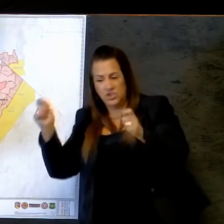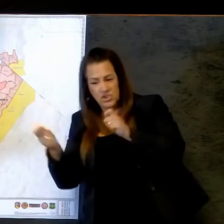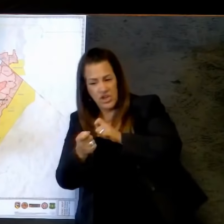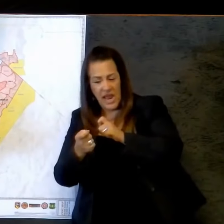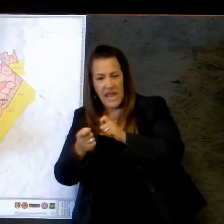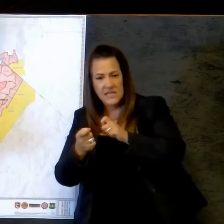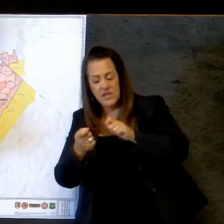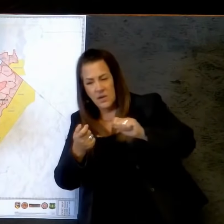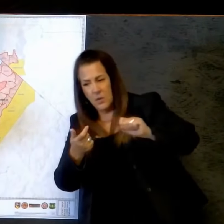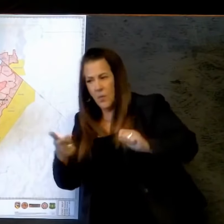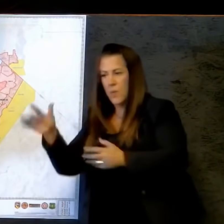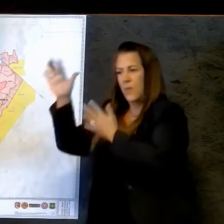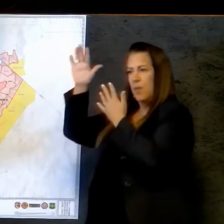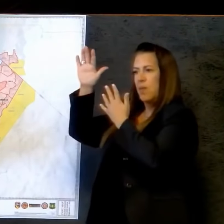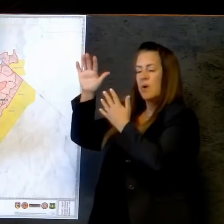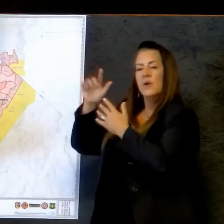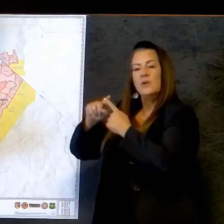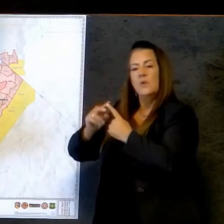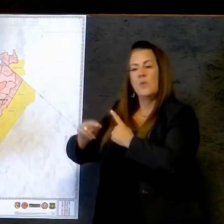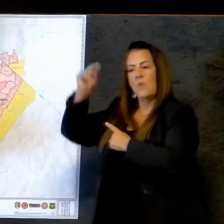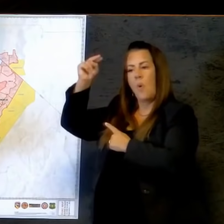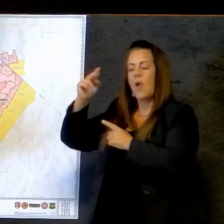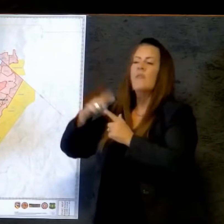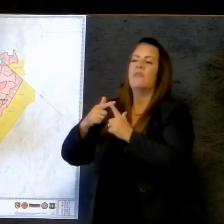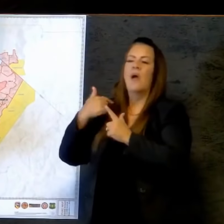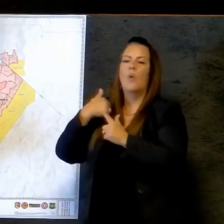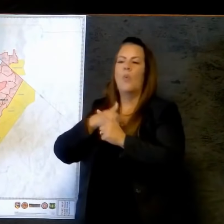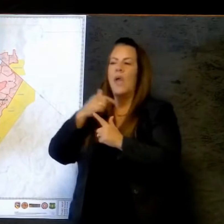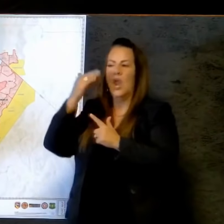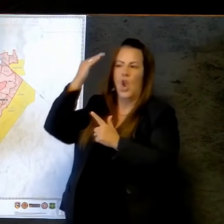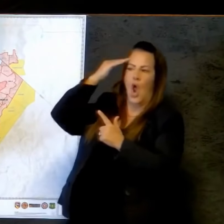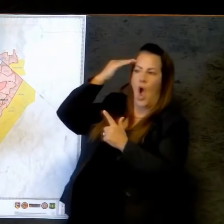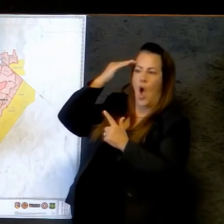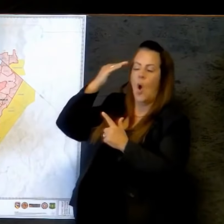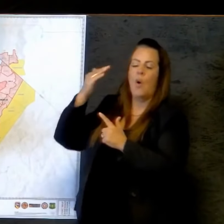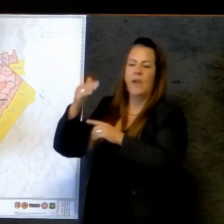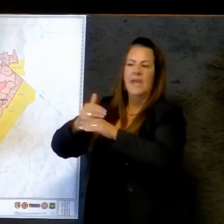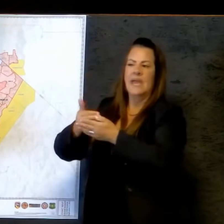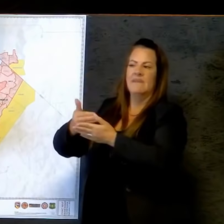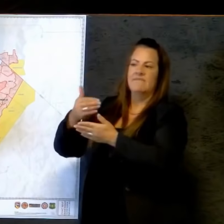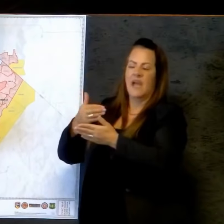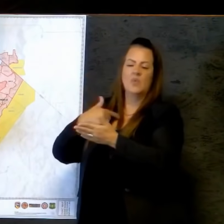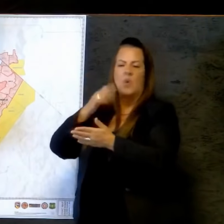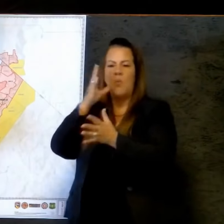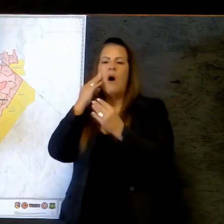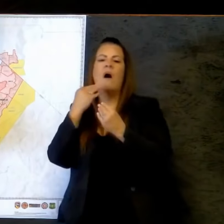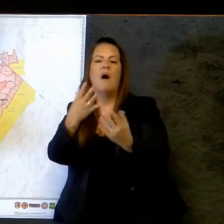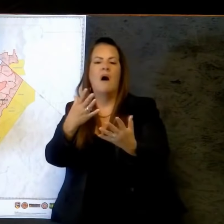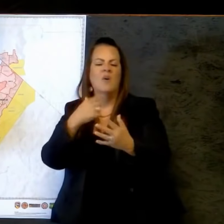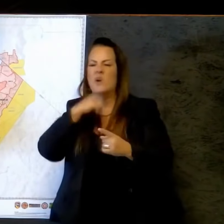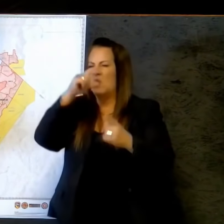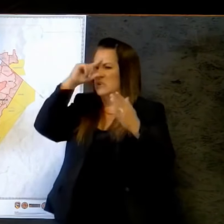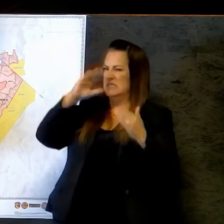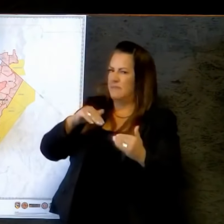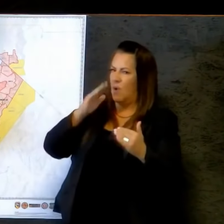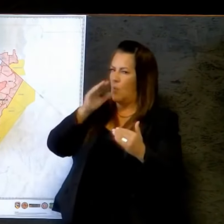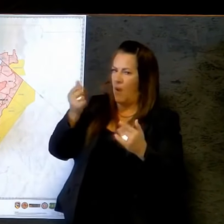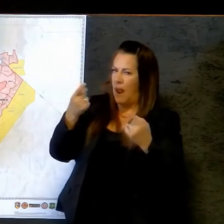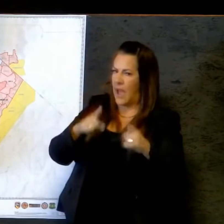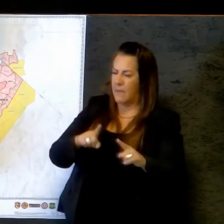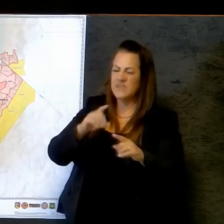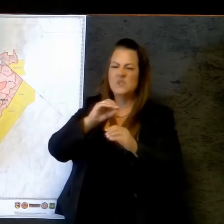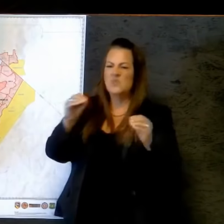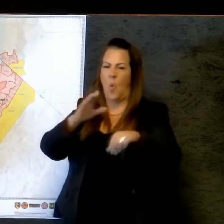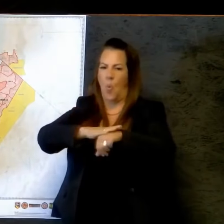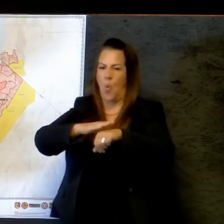in a warning definitely in enough time for people to be aware of what's going on, but we do not anticipate it doing that, so at this time there is no need to